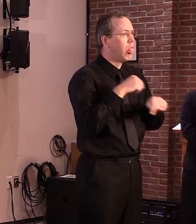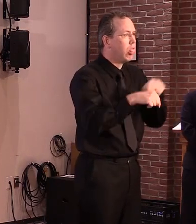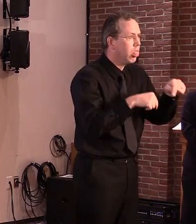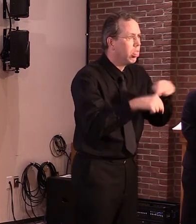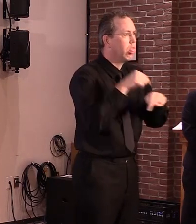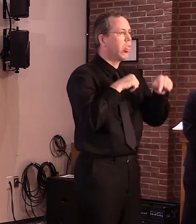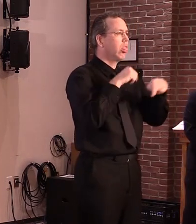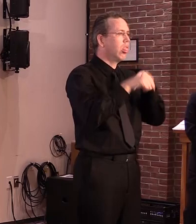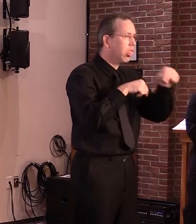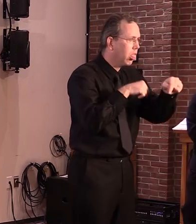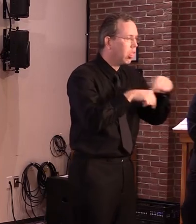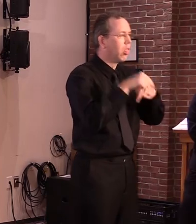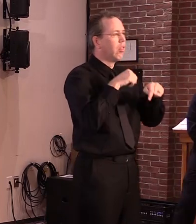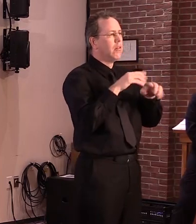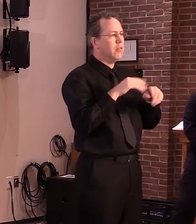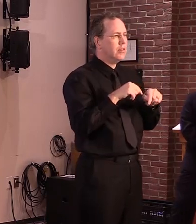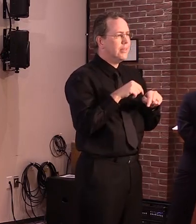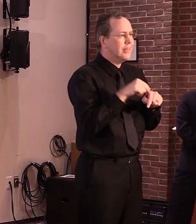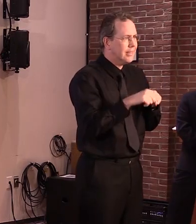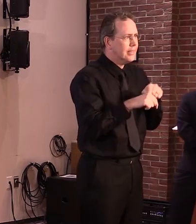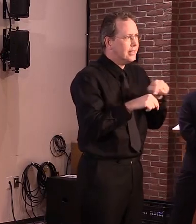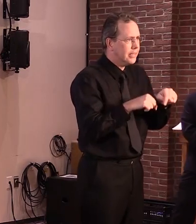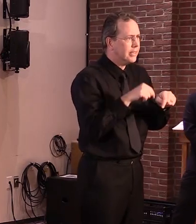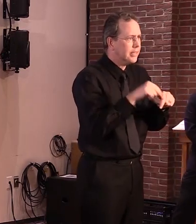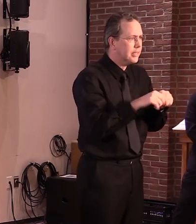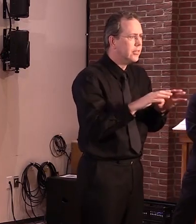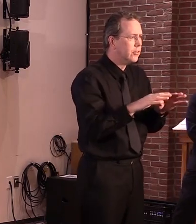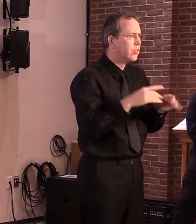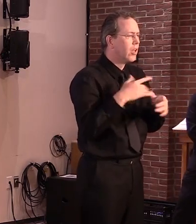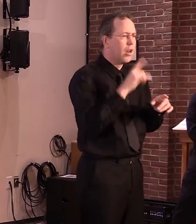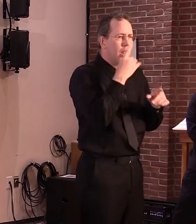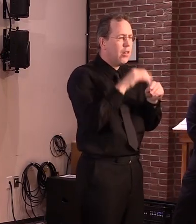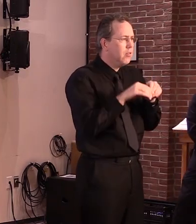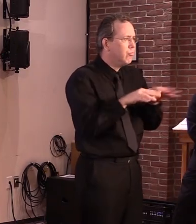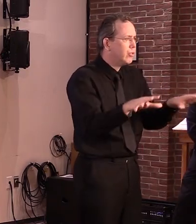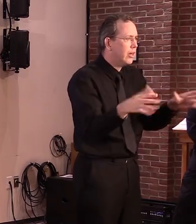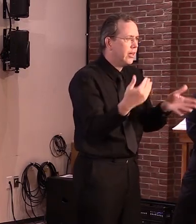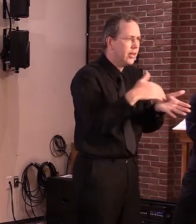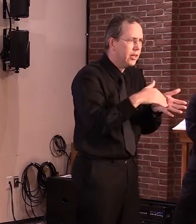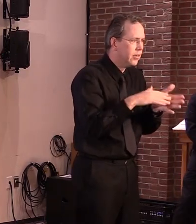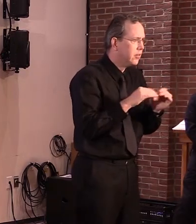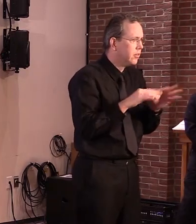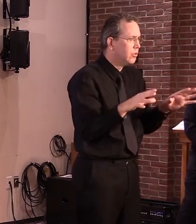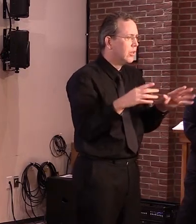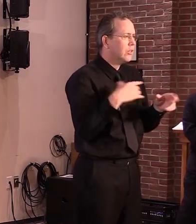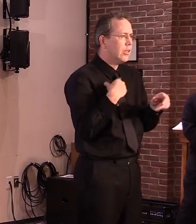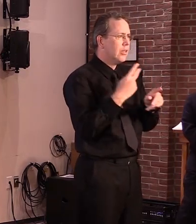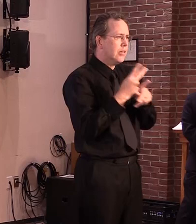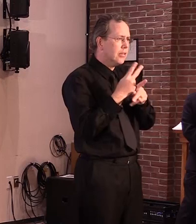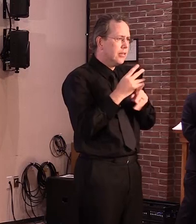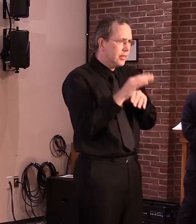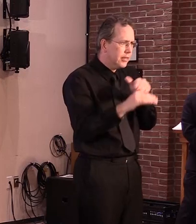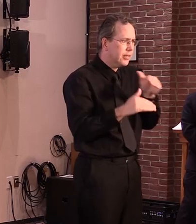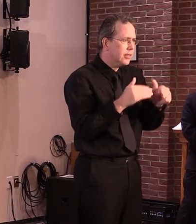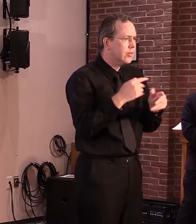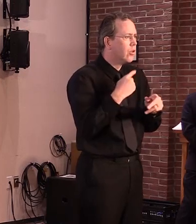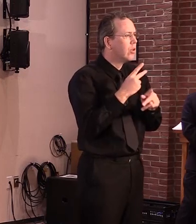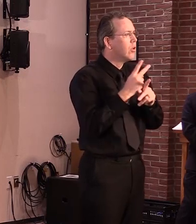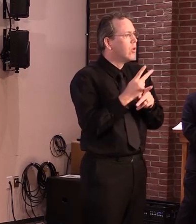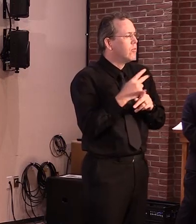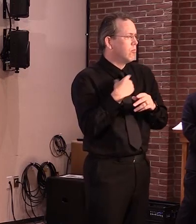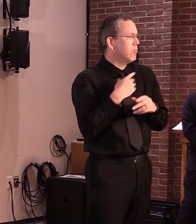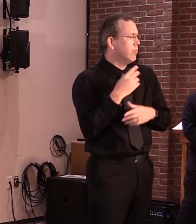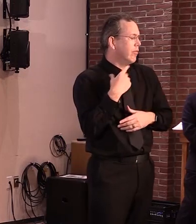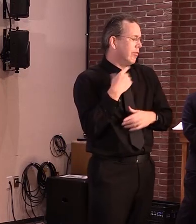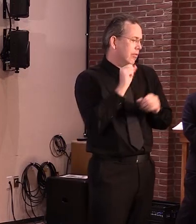trying to make sure that we don't lose ground as we reopen. And maybe it's too cautious, but I want to make sure that we're doing